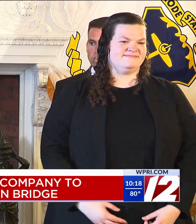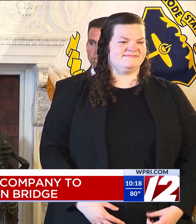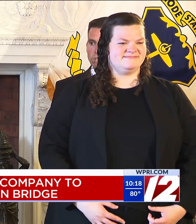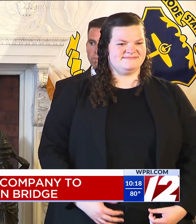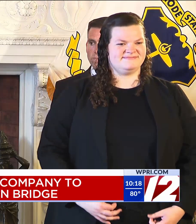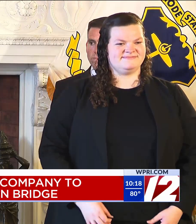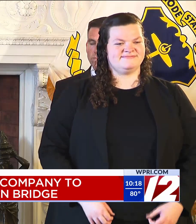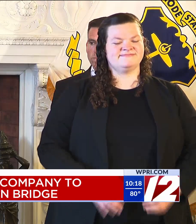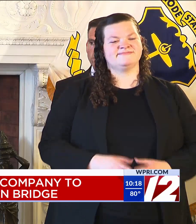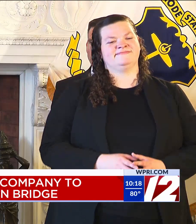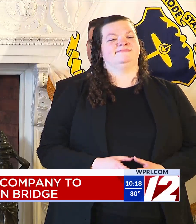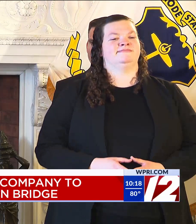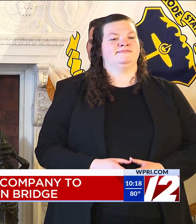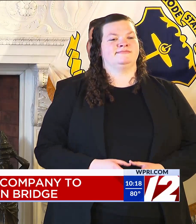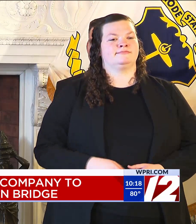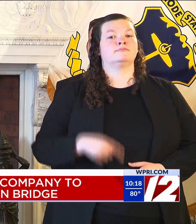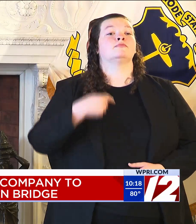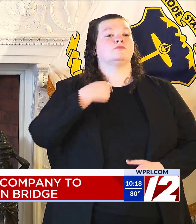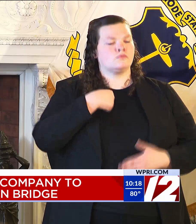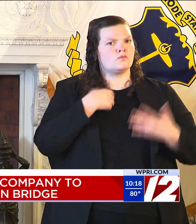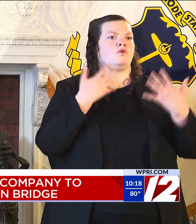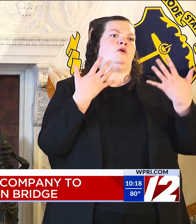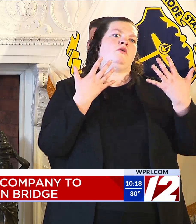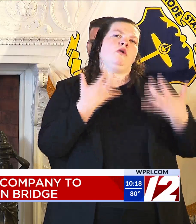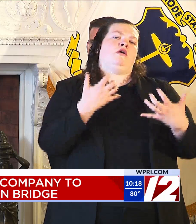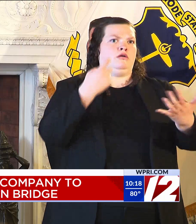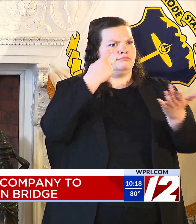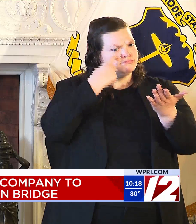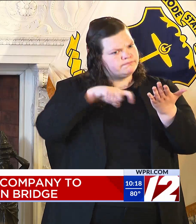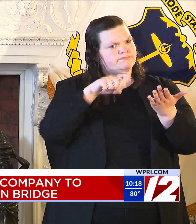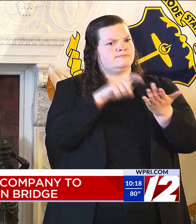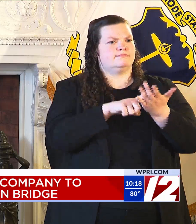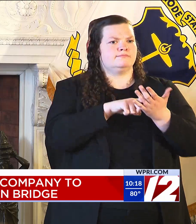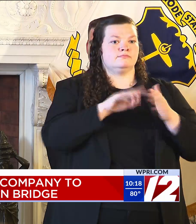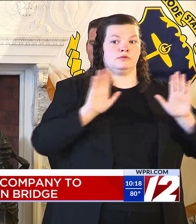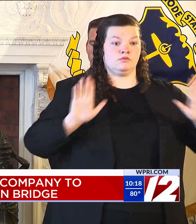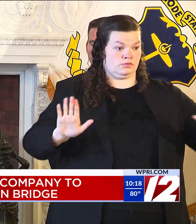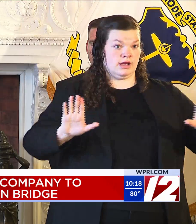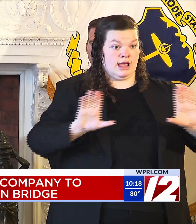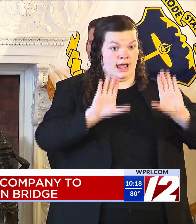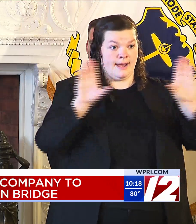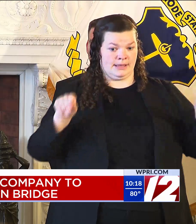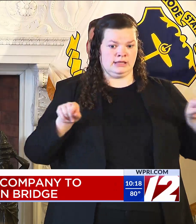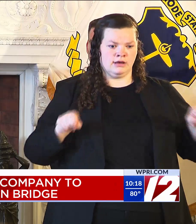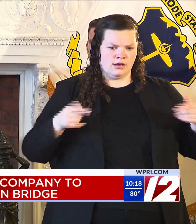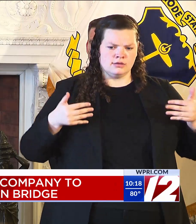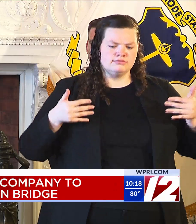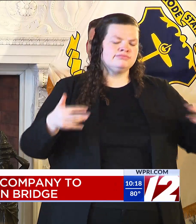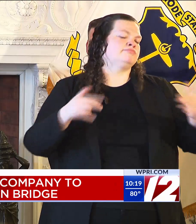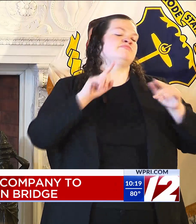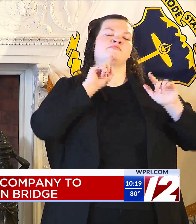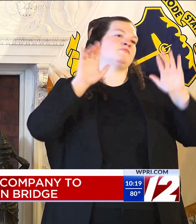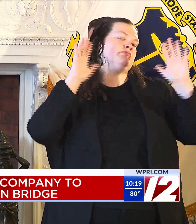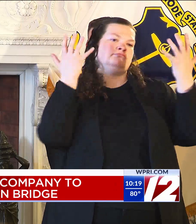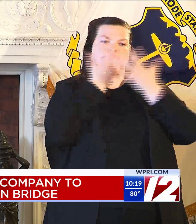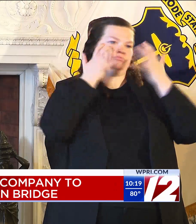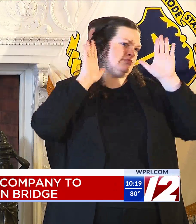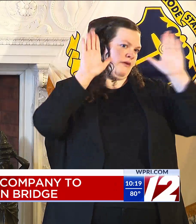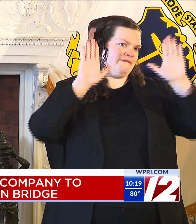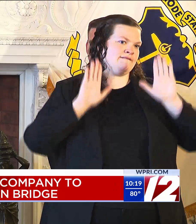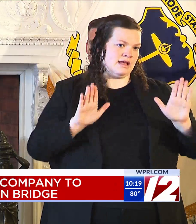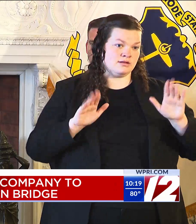excellence of both of these companies. The proposals were very close to each